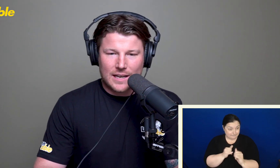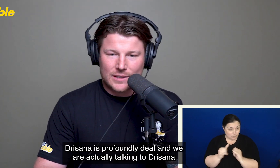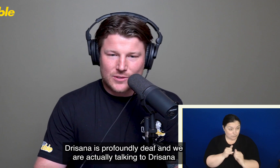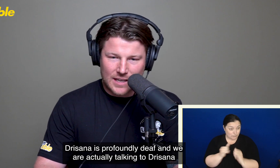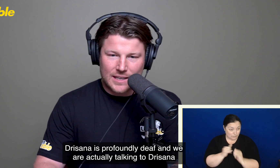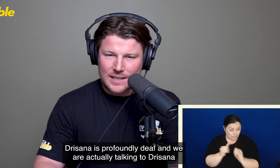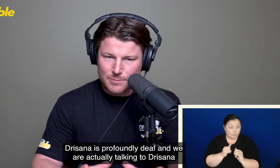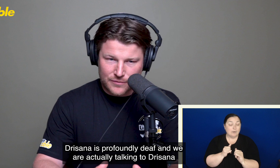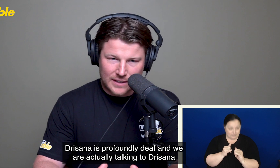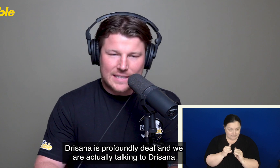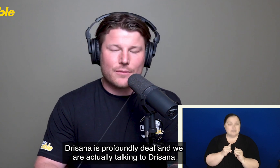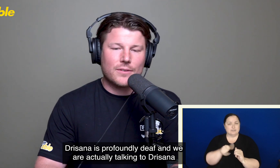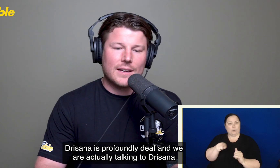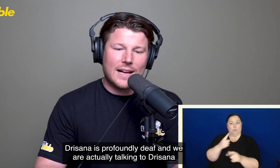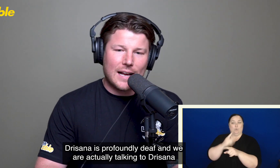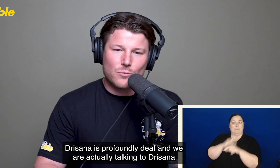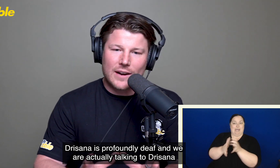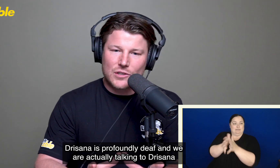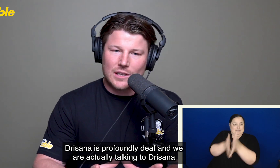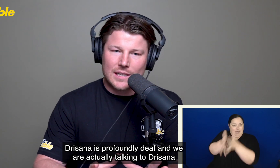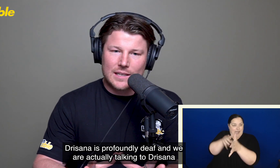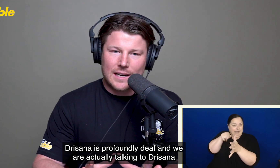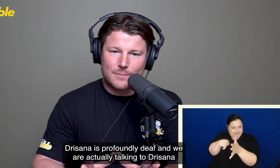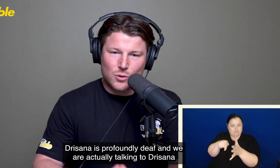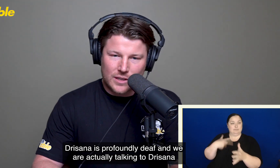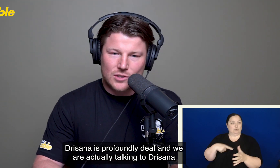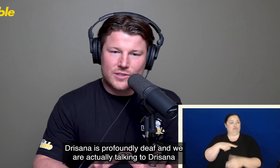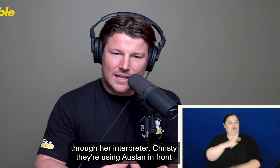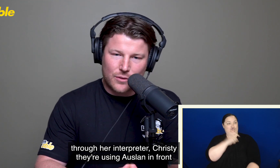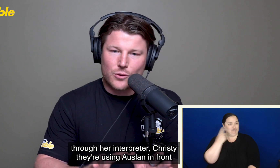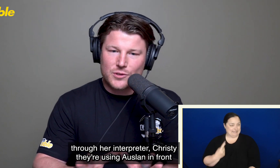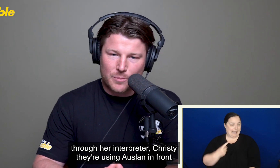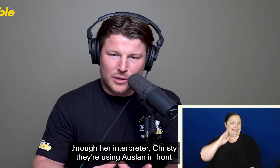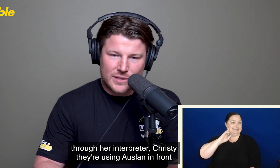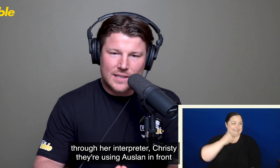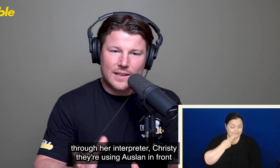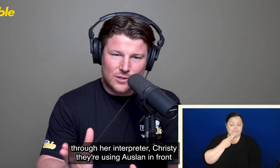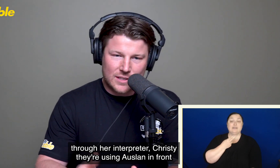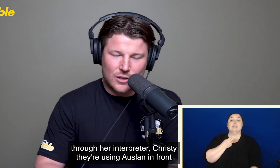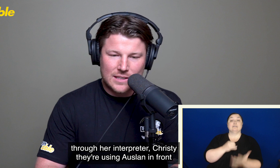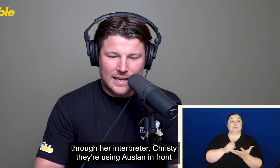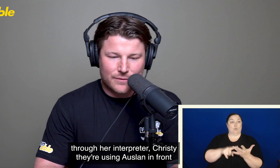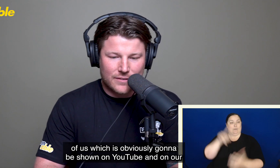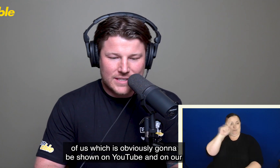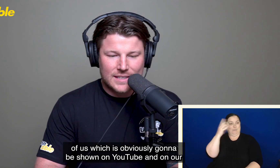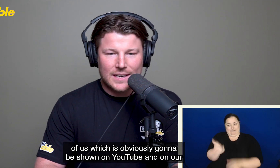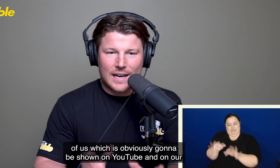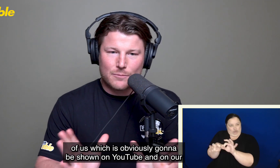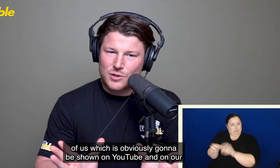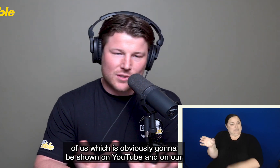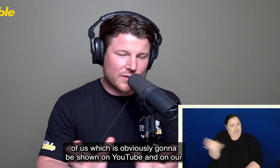there. Drisana is profoundly deaf, and we're actually talking to Drisana through her interpreter, Christy. They're using Auslan in front of